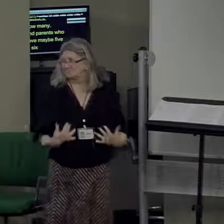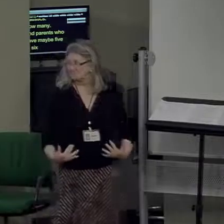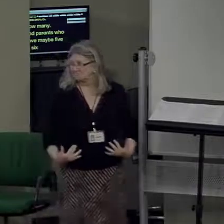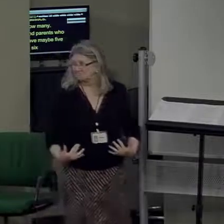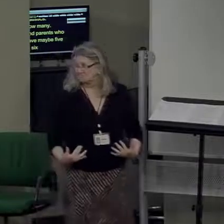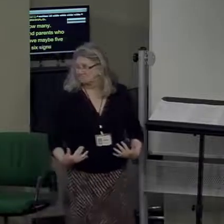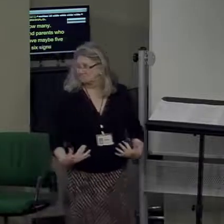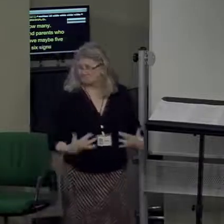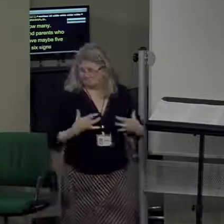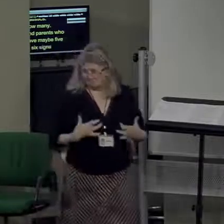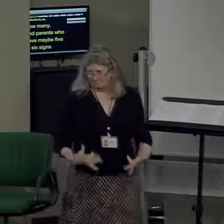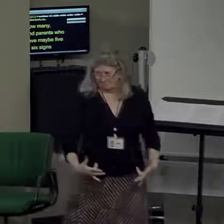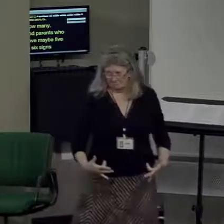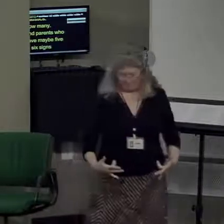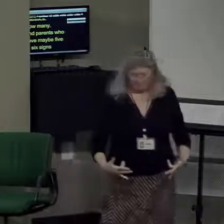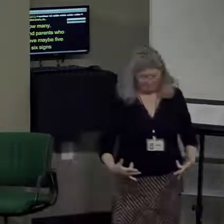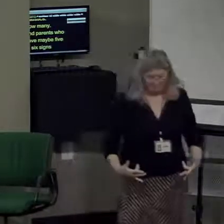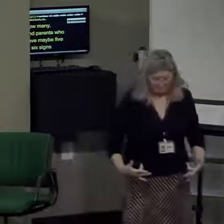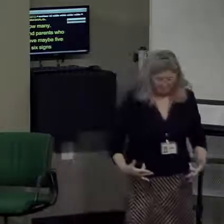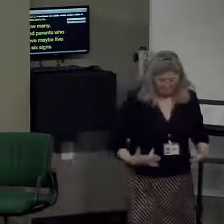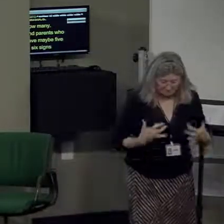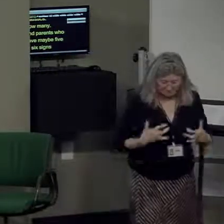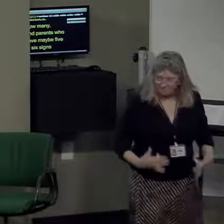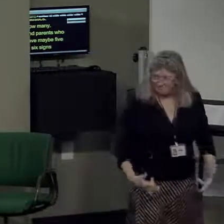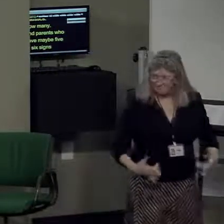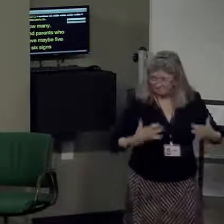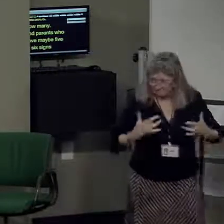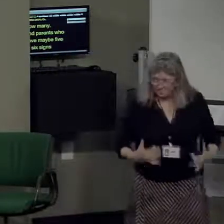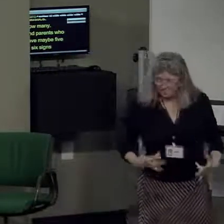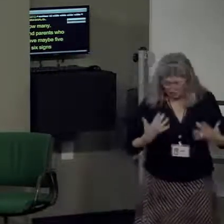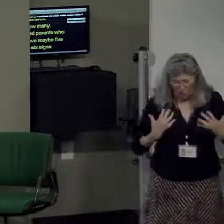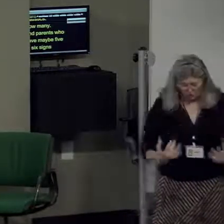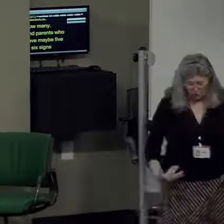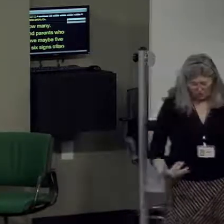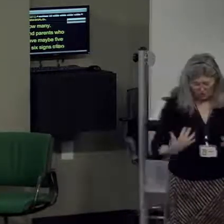feel somewhat unfortunate, depressed.